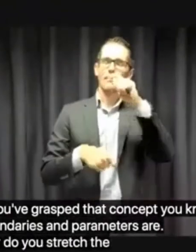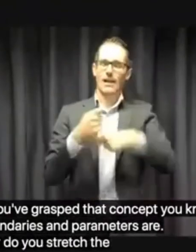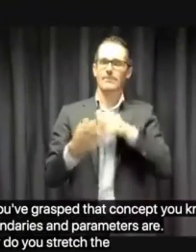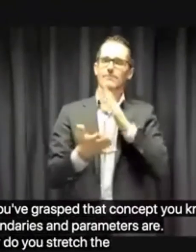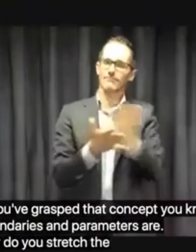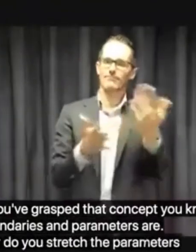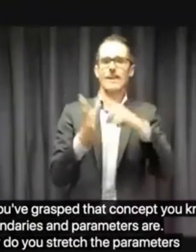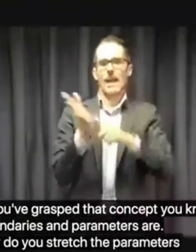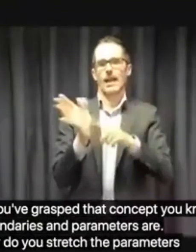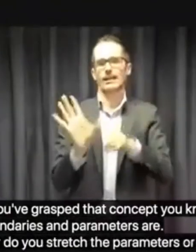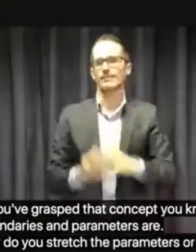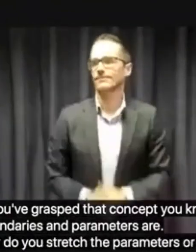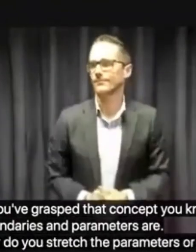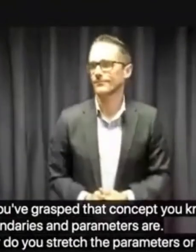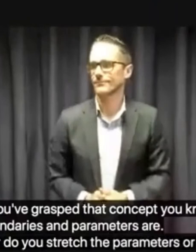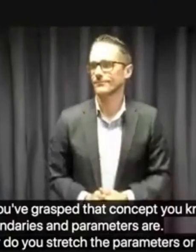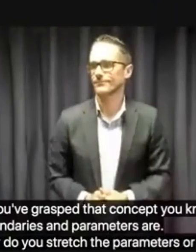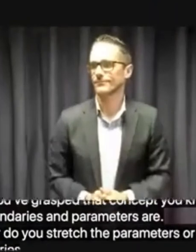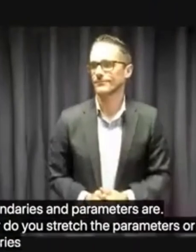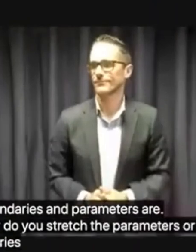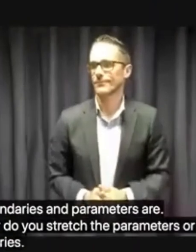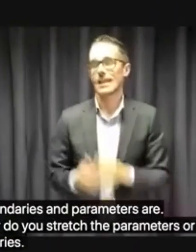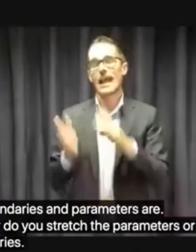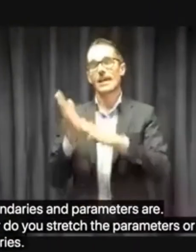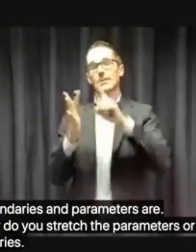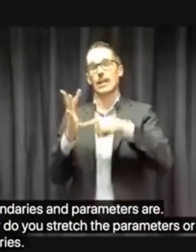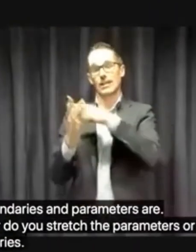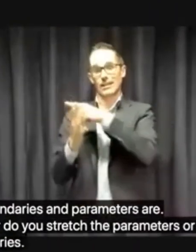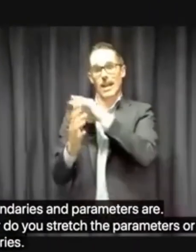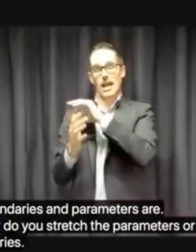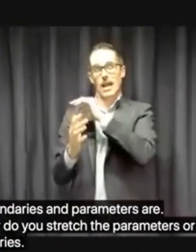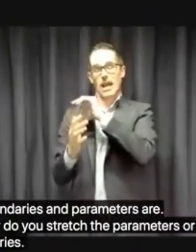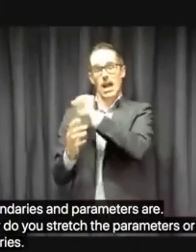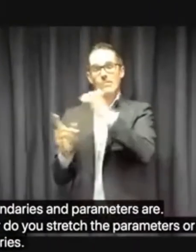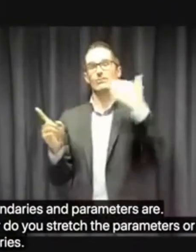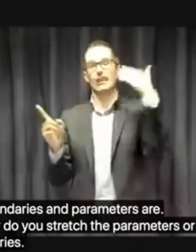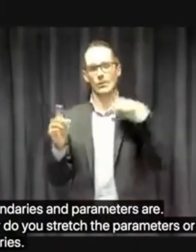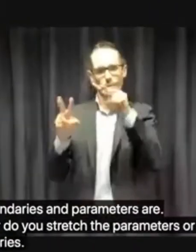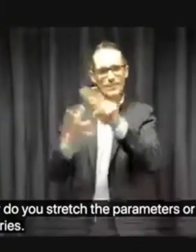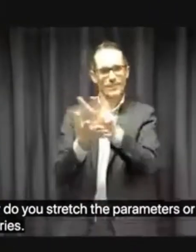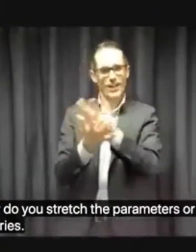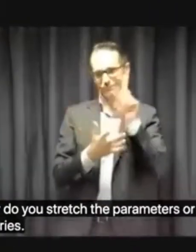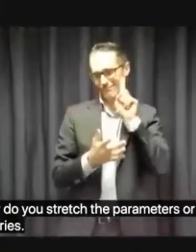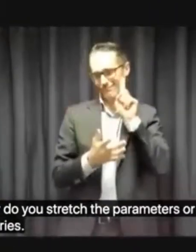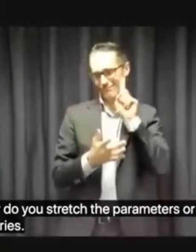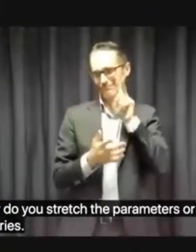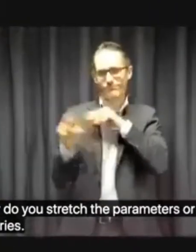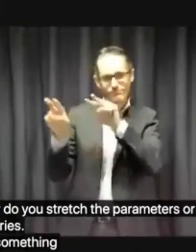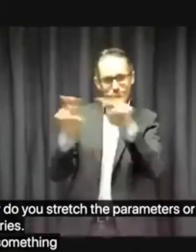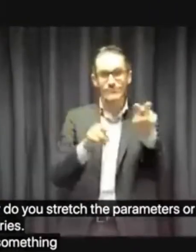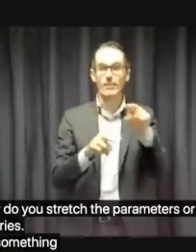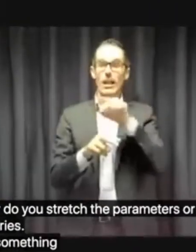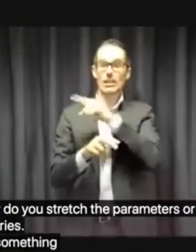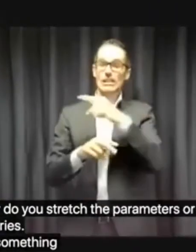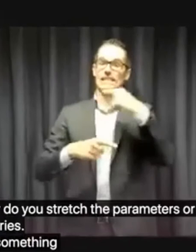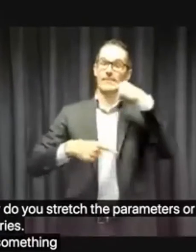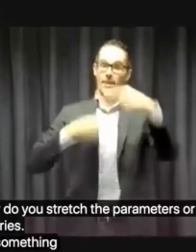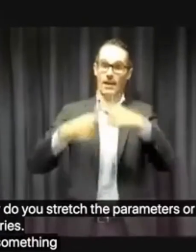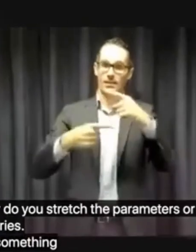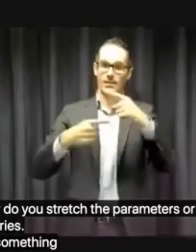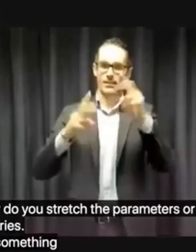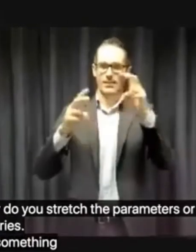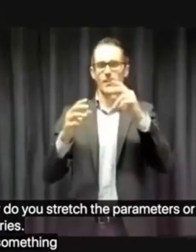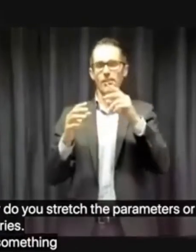patronizing behavior or tokens. And that's something you can truly realize that you're truly realized for now. I watched